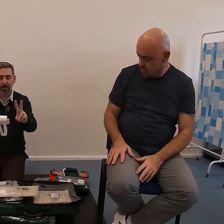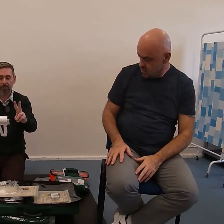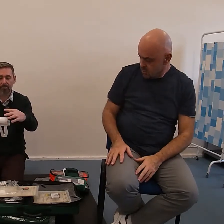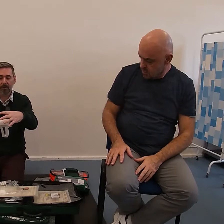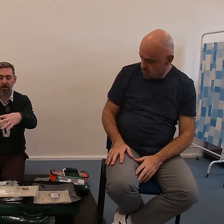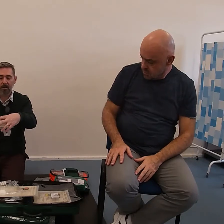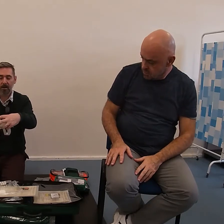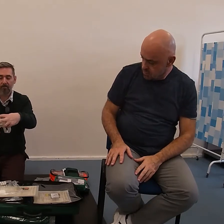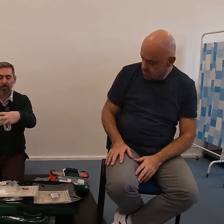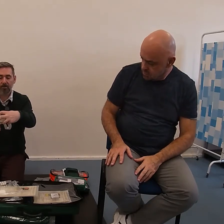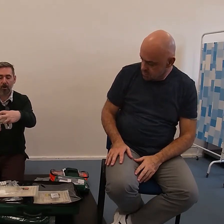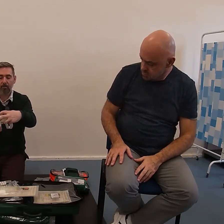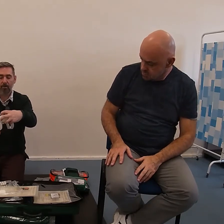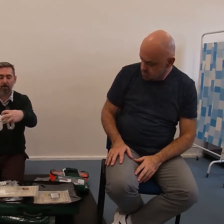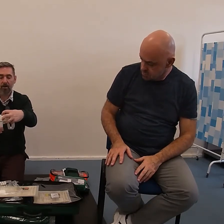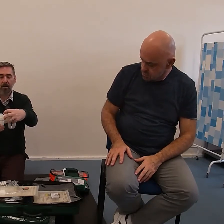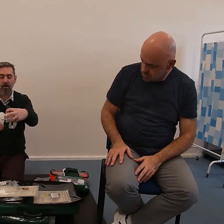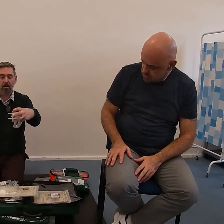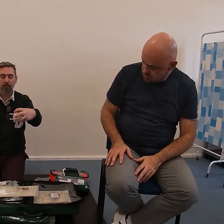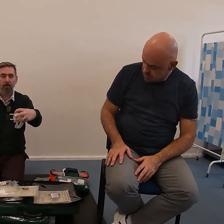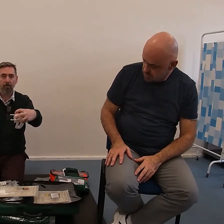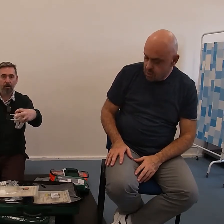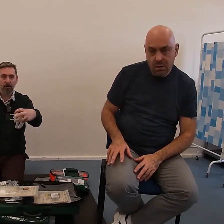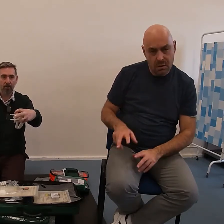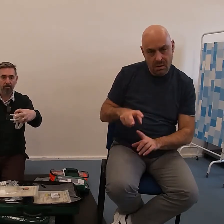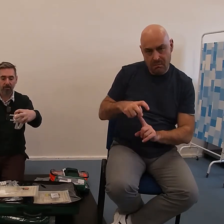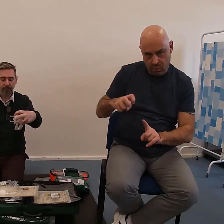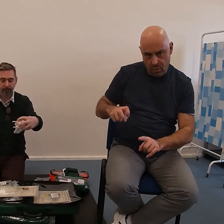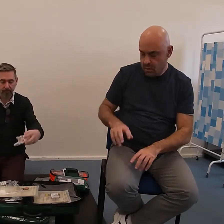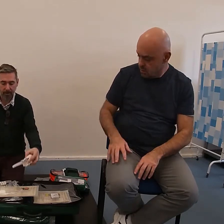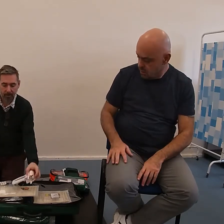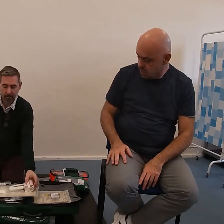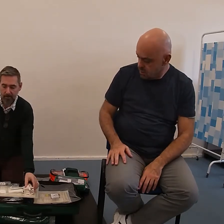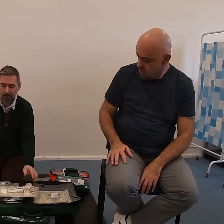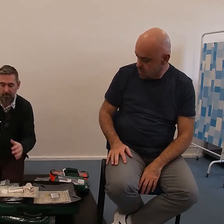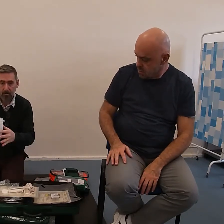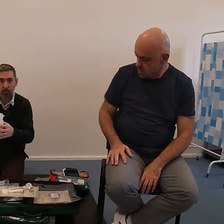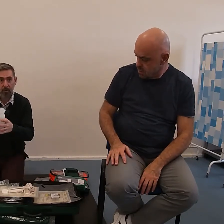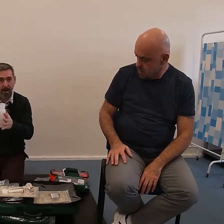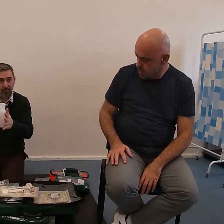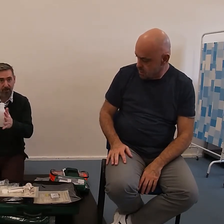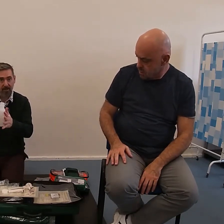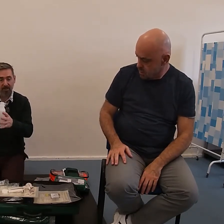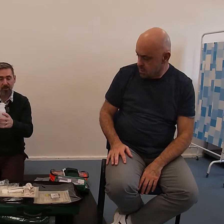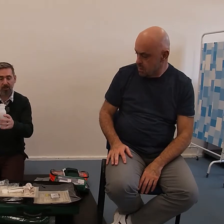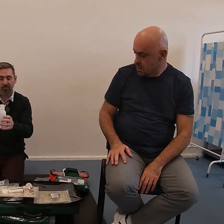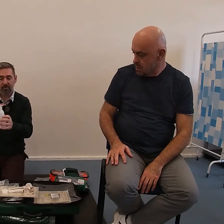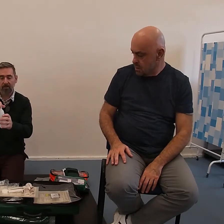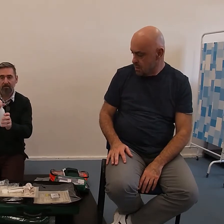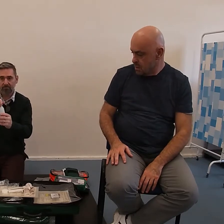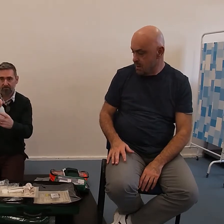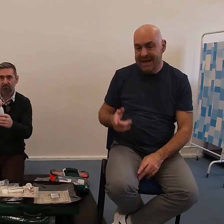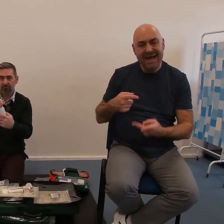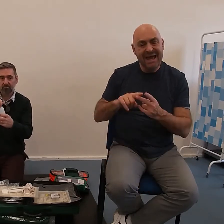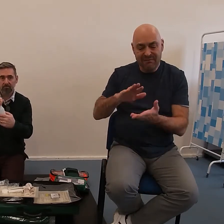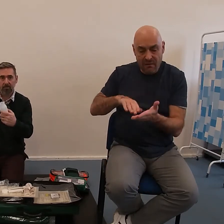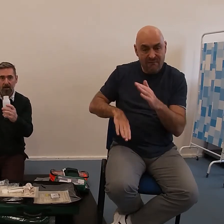2 fingers, cover the top, and pull the bottle off. So if we were emptying this because it's